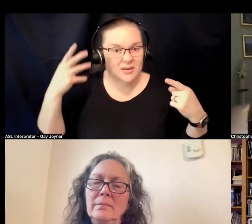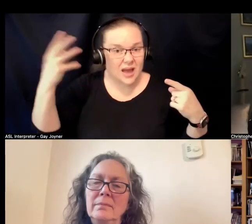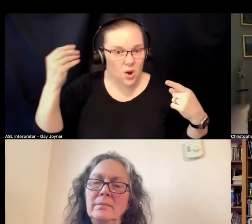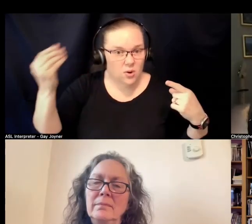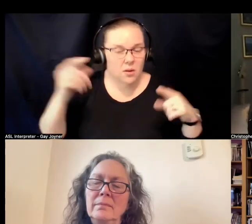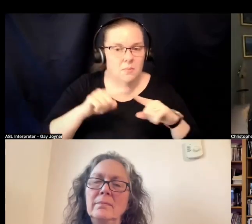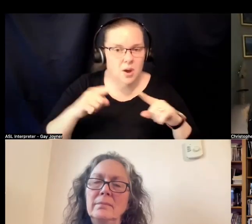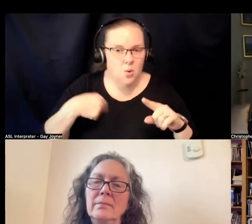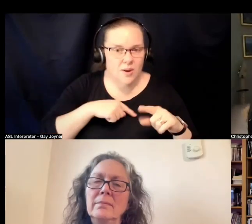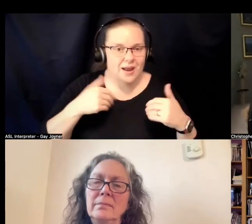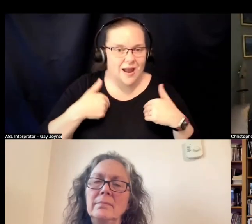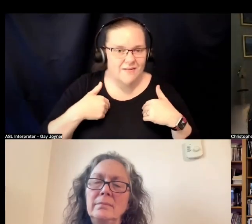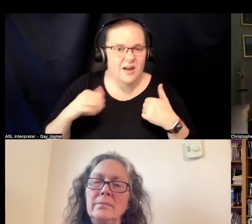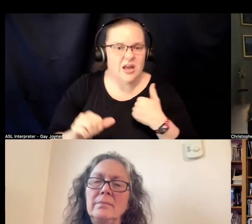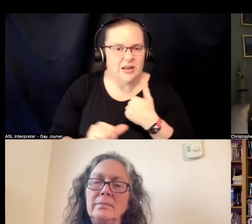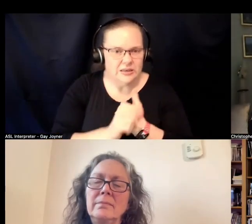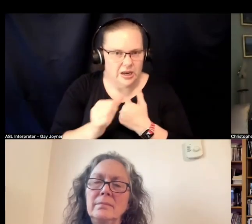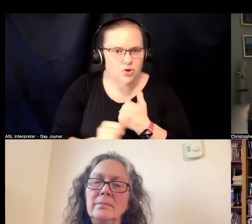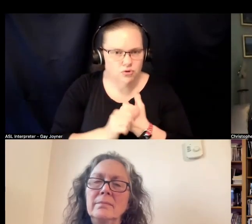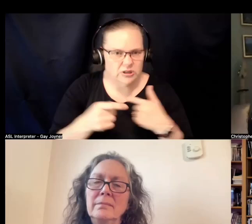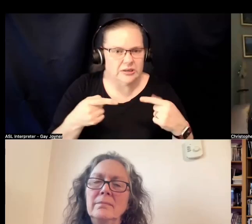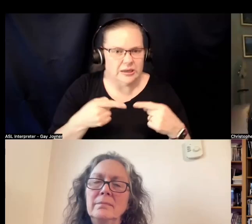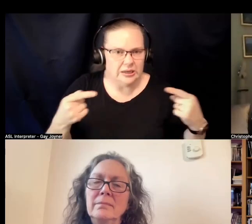ones within.